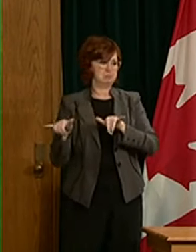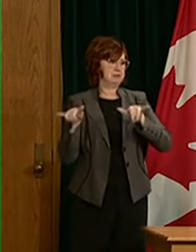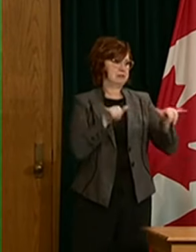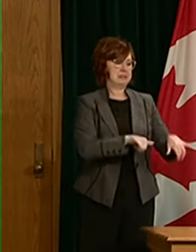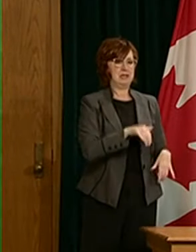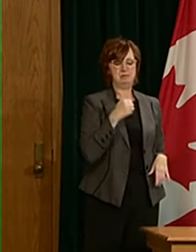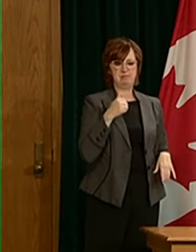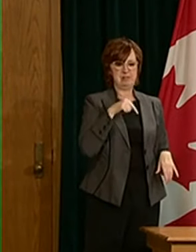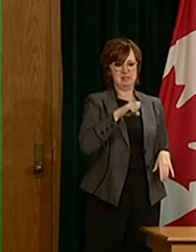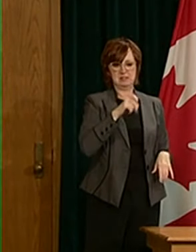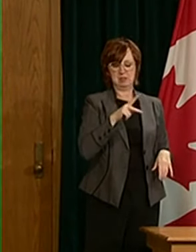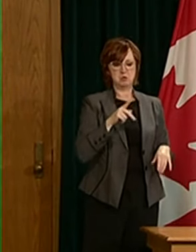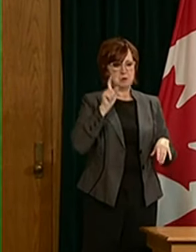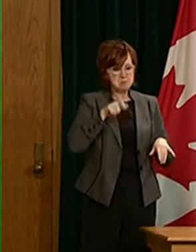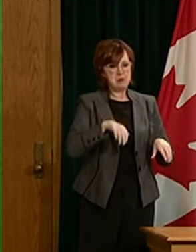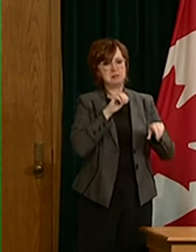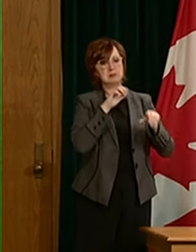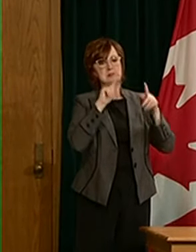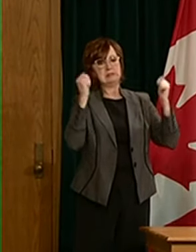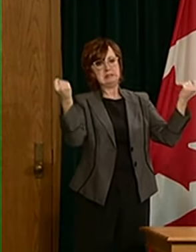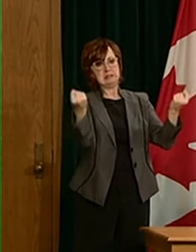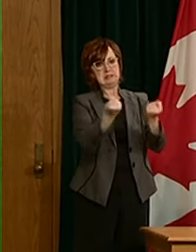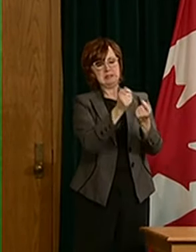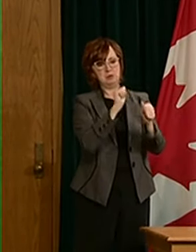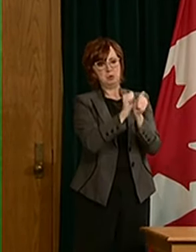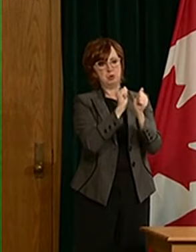Thank you. I'll turn it over to Derek now.